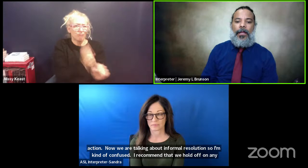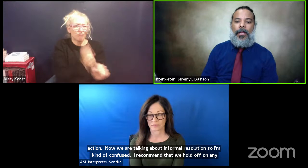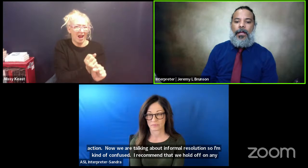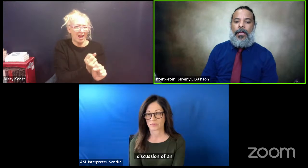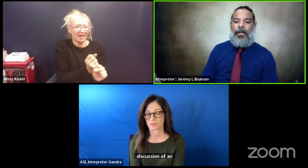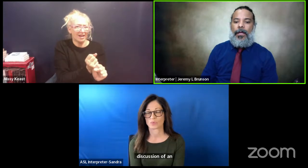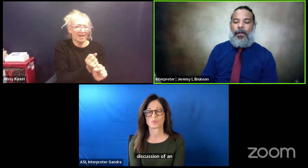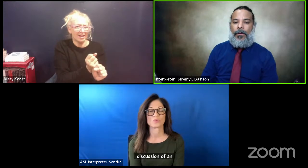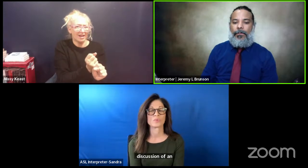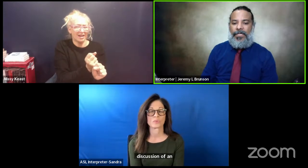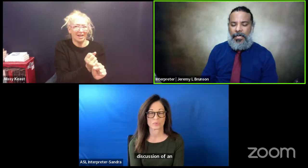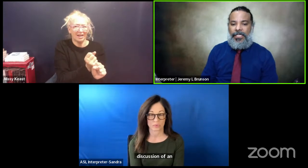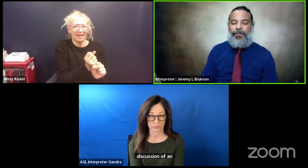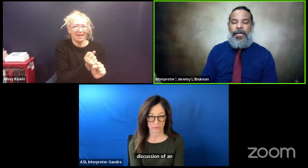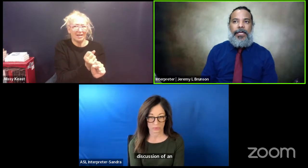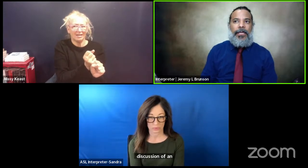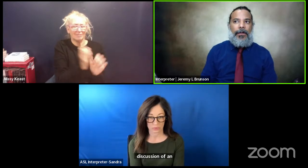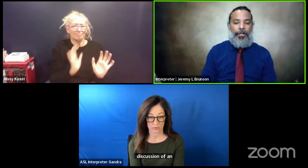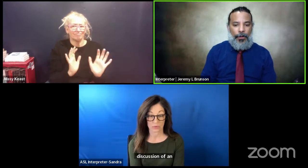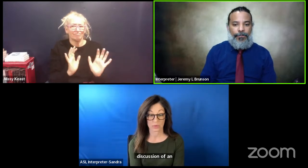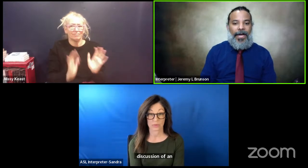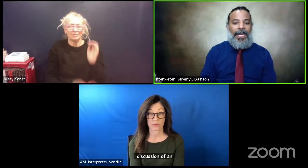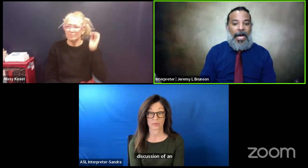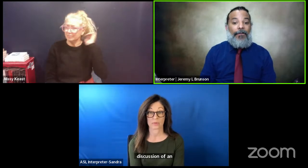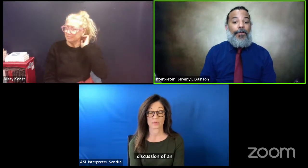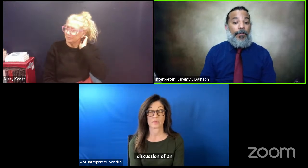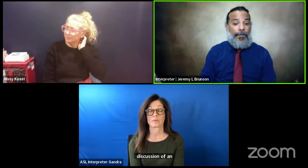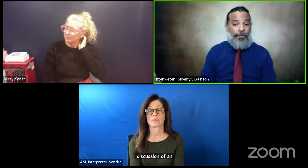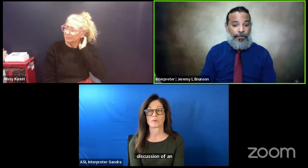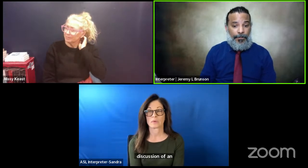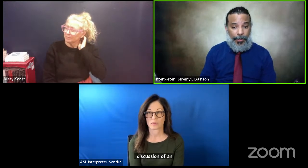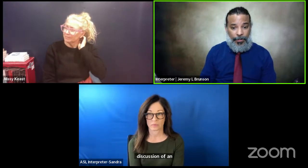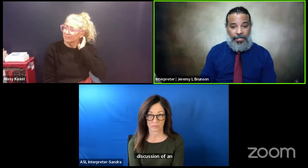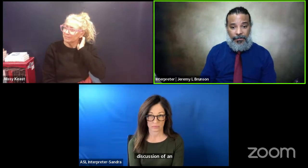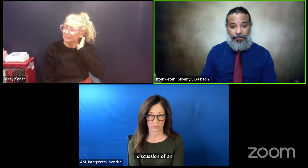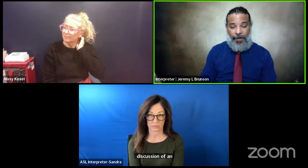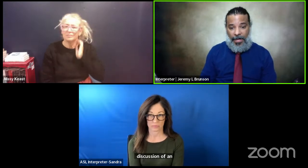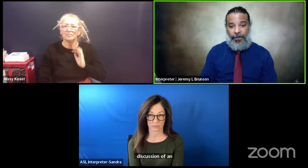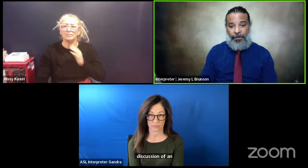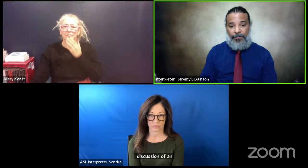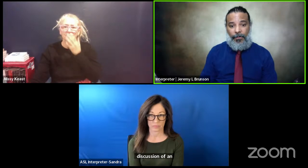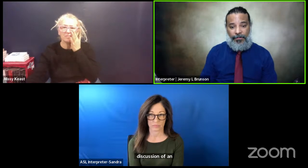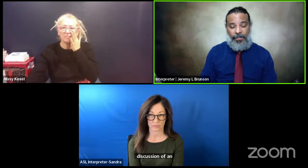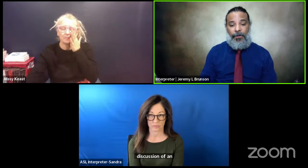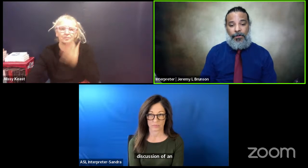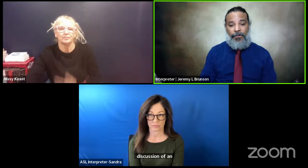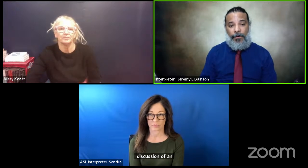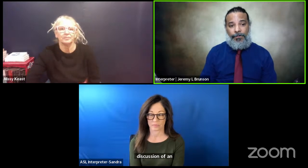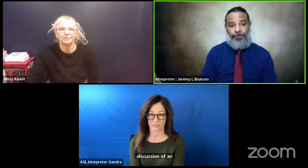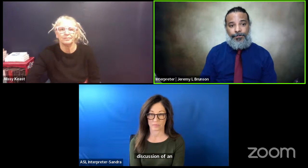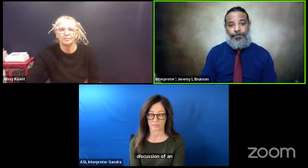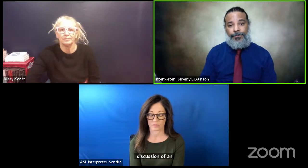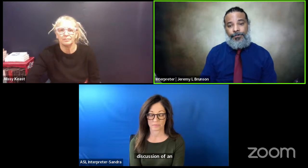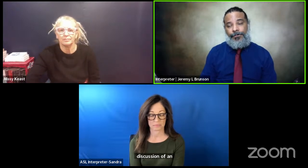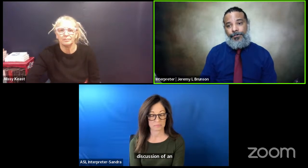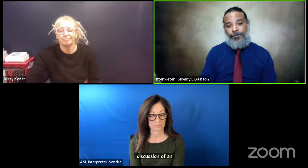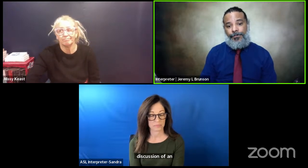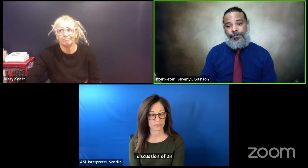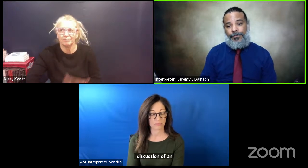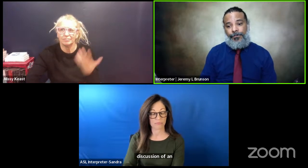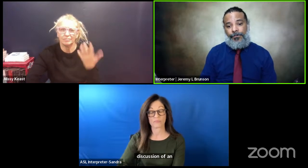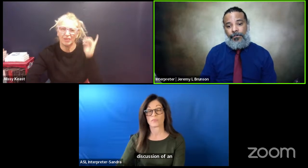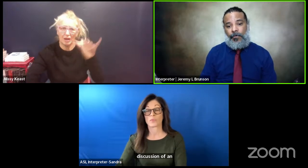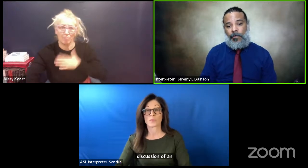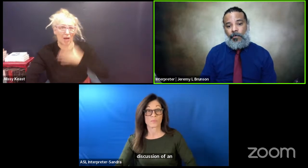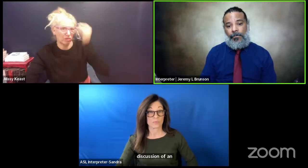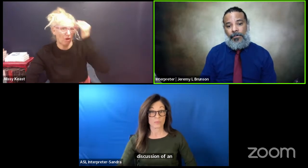until Ms. Young has been notified of the punitive fine that we've just voted for.